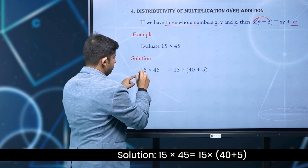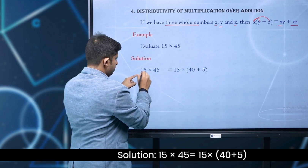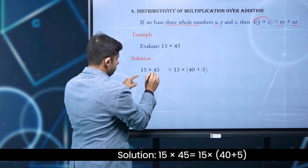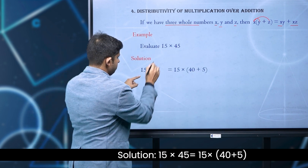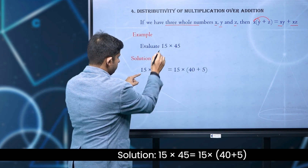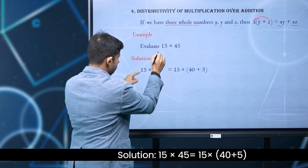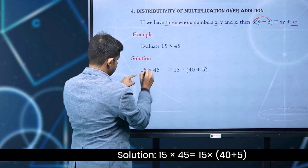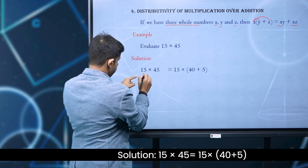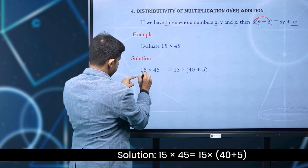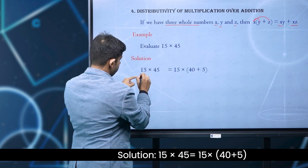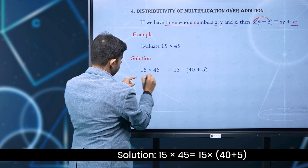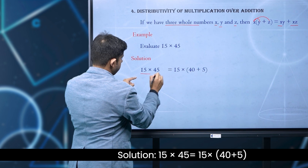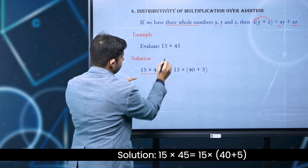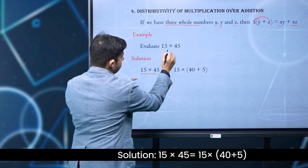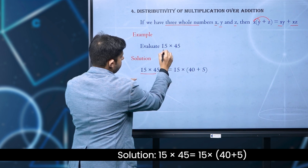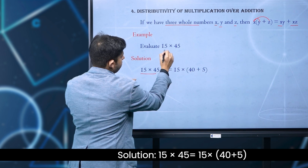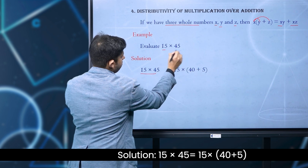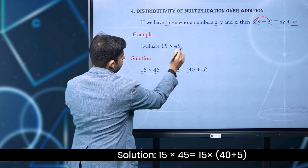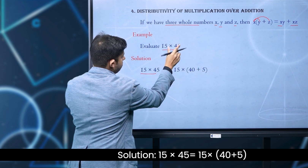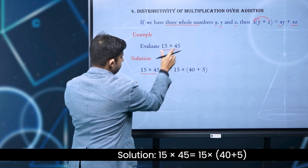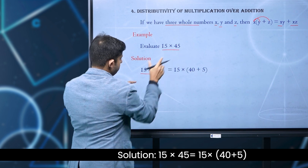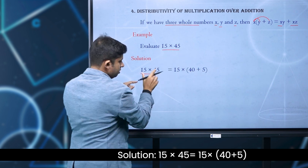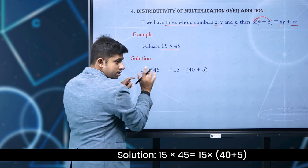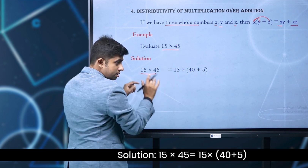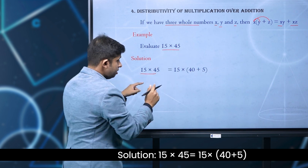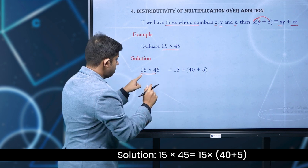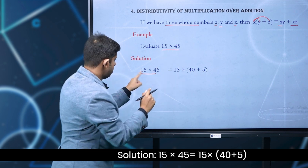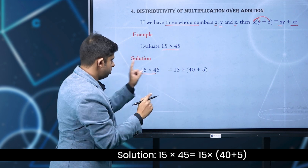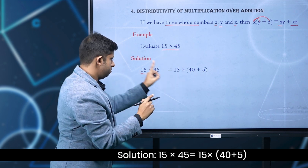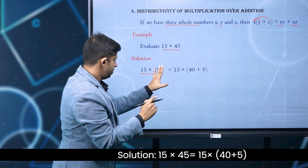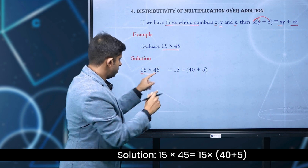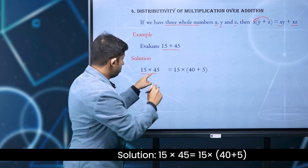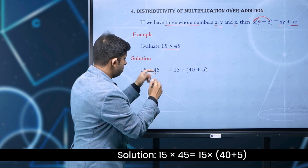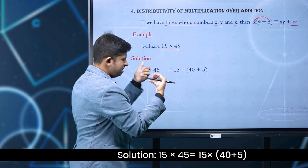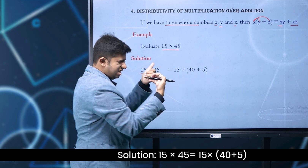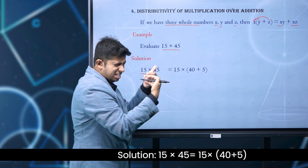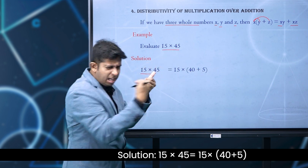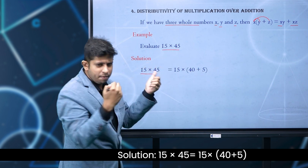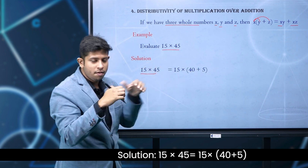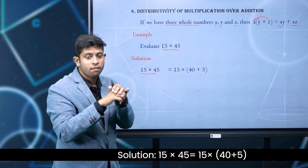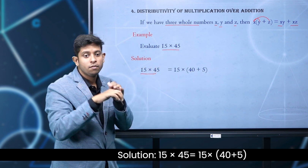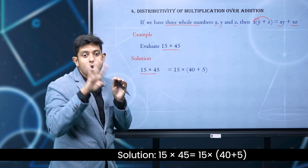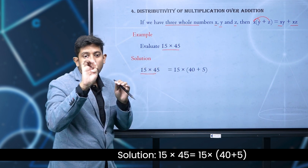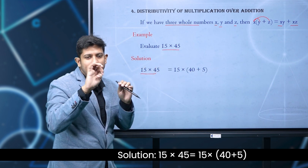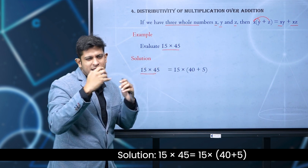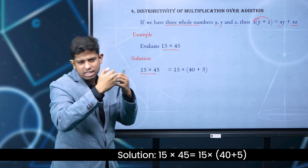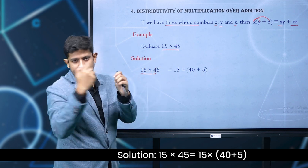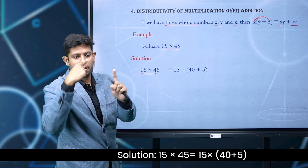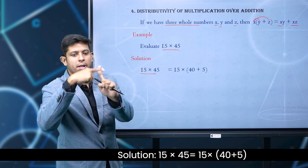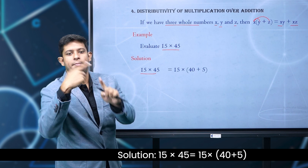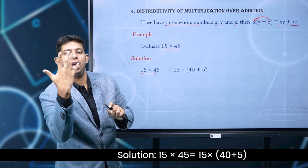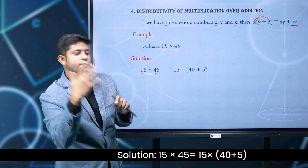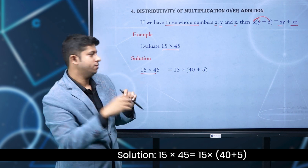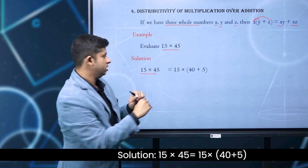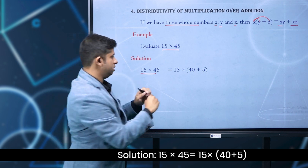15 into 45 is equal to 15 into 40 plus 5.